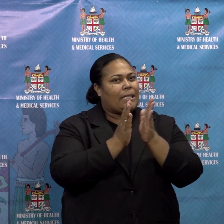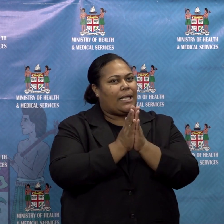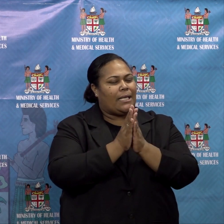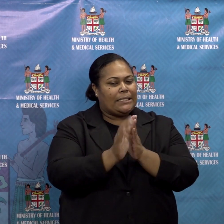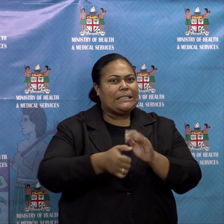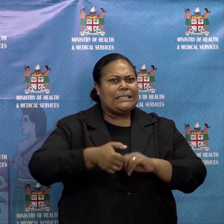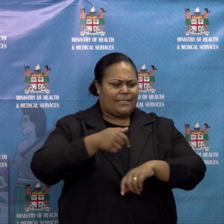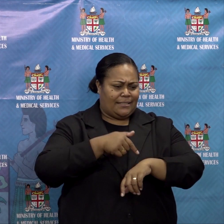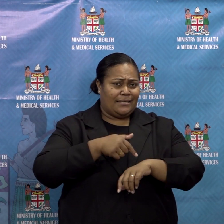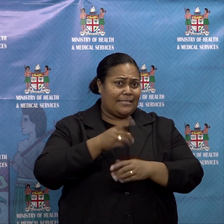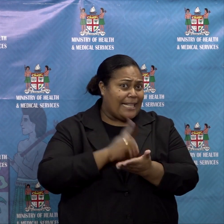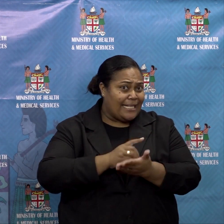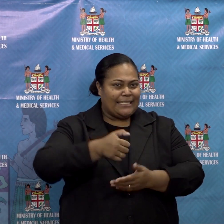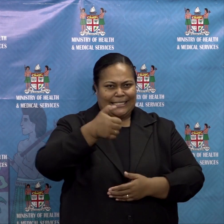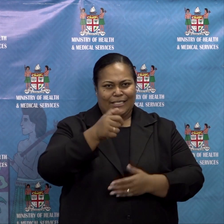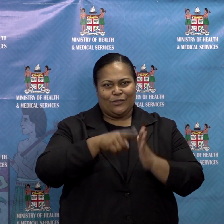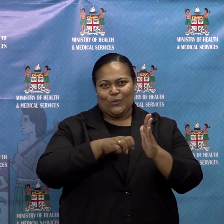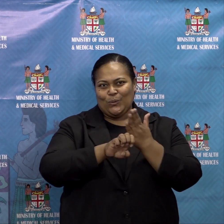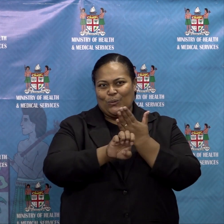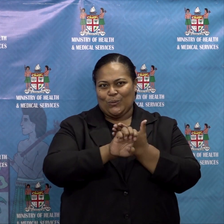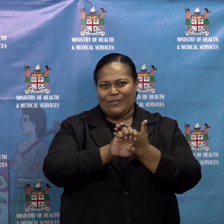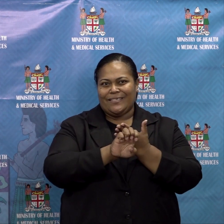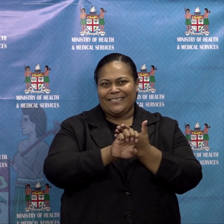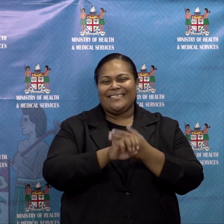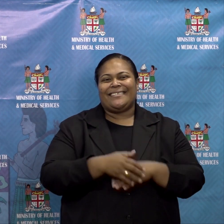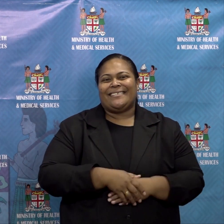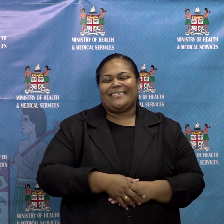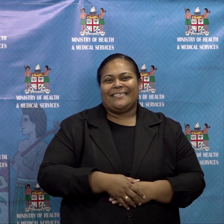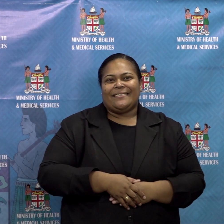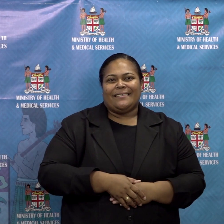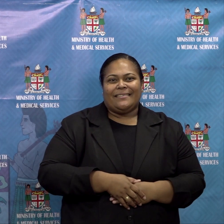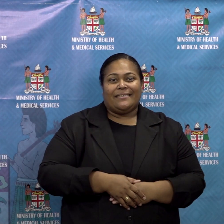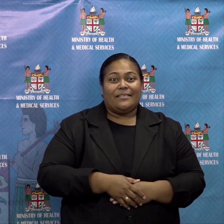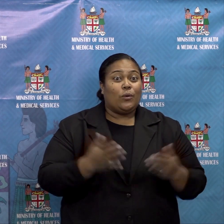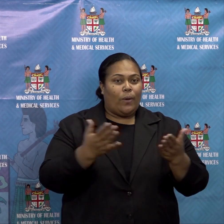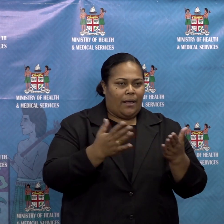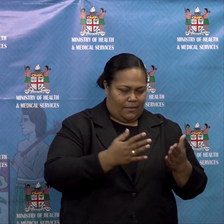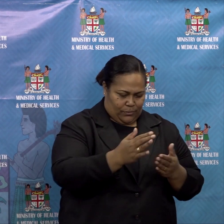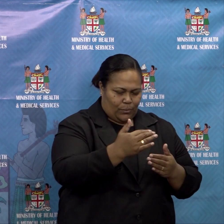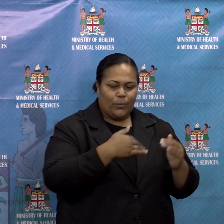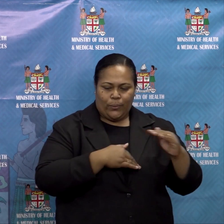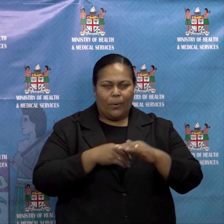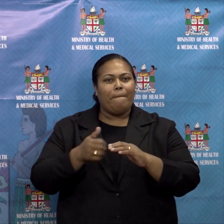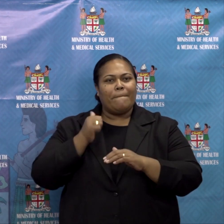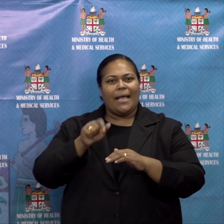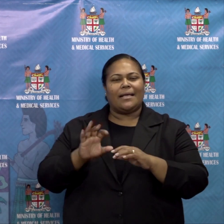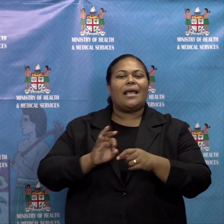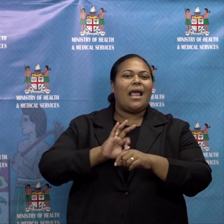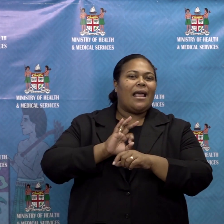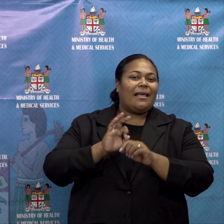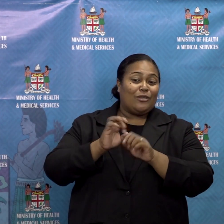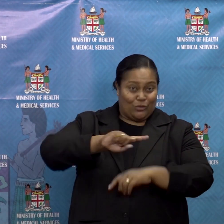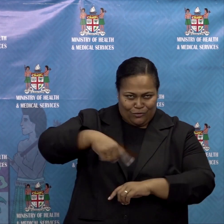June 2021 to take up a supporting role for CWM Hospital. As stated earlier,